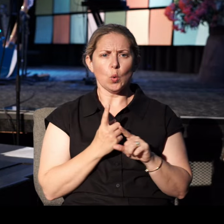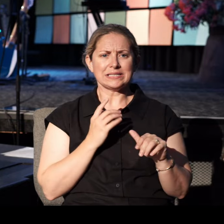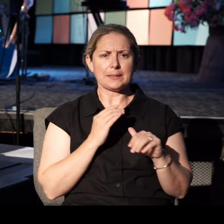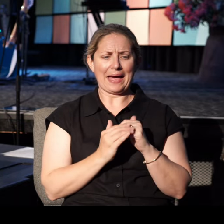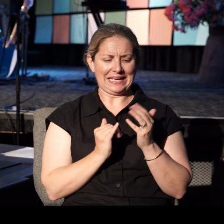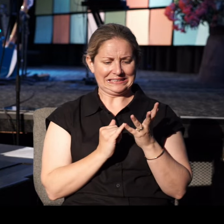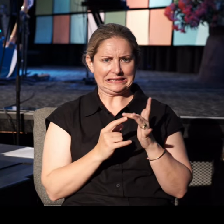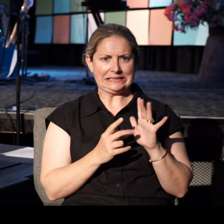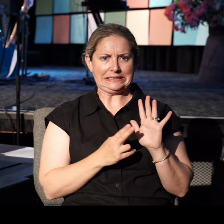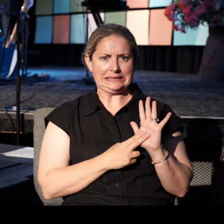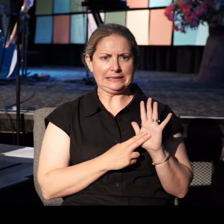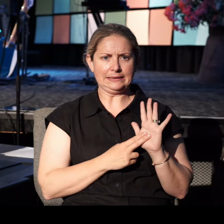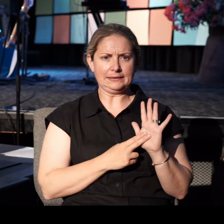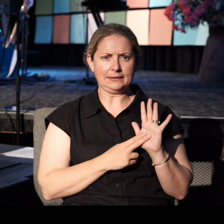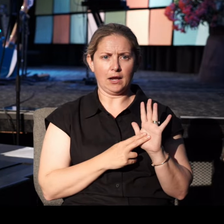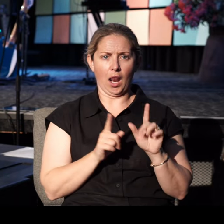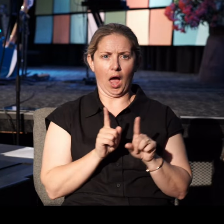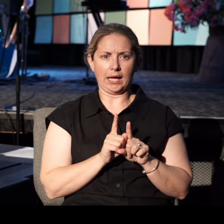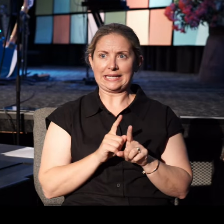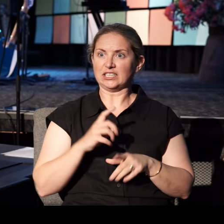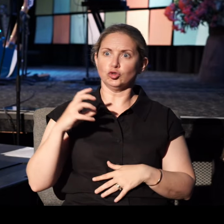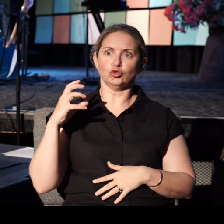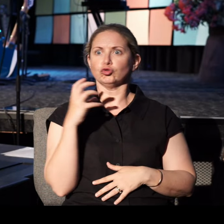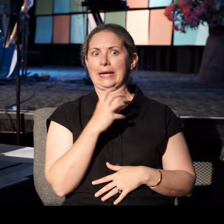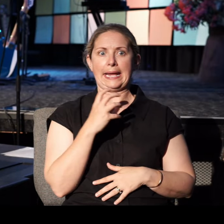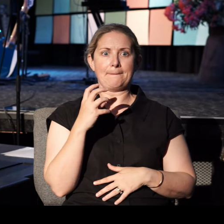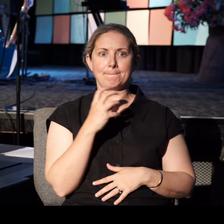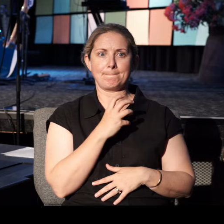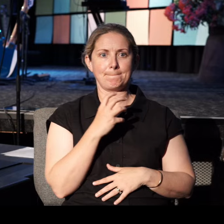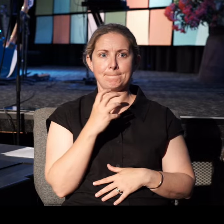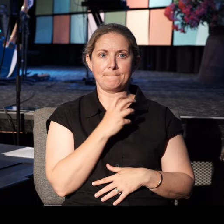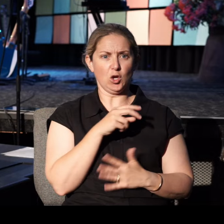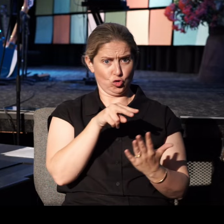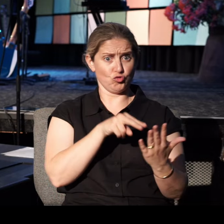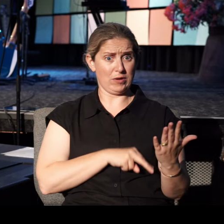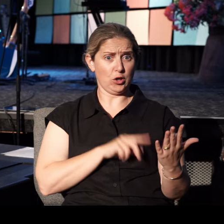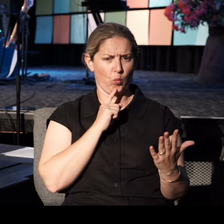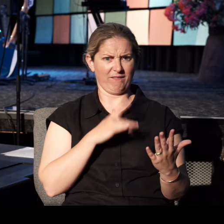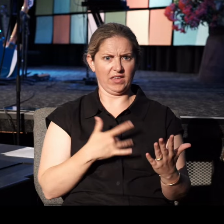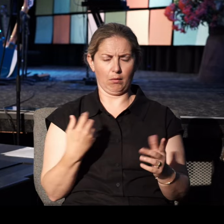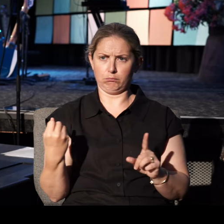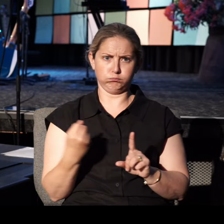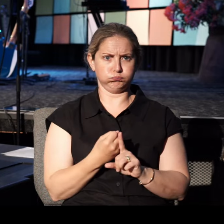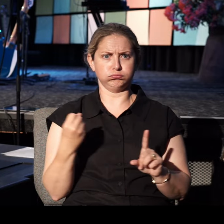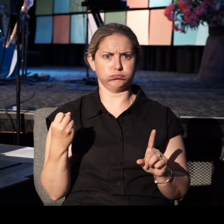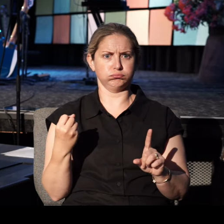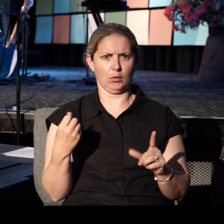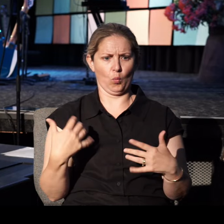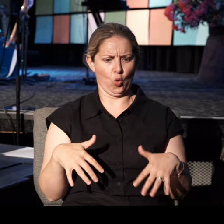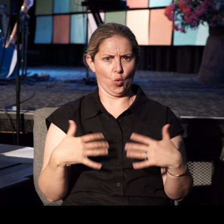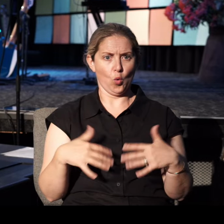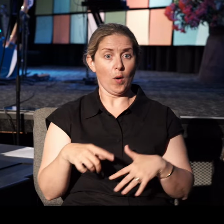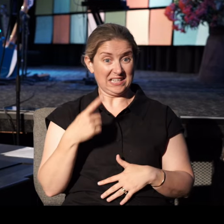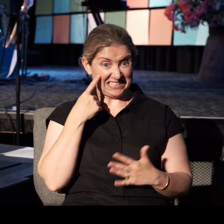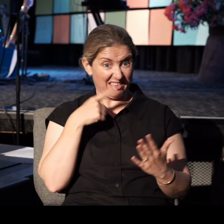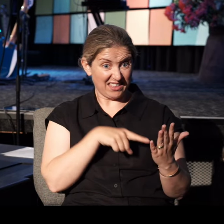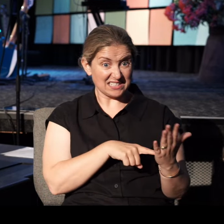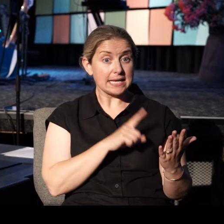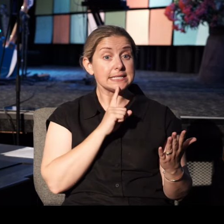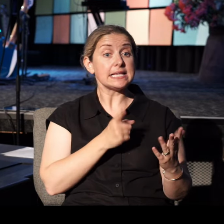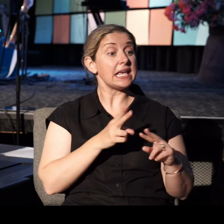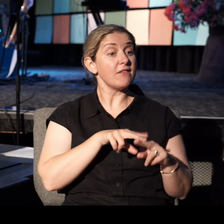extreme way. And on face value, it's super, super strong. Look at verse 6 again. No one who lives in him keeps